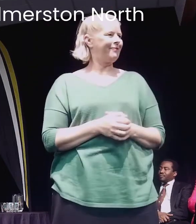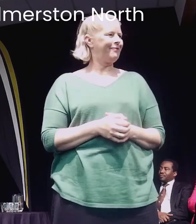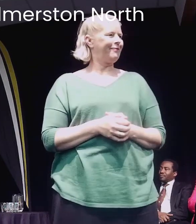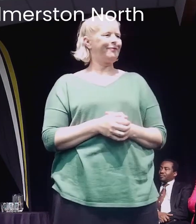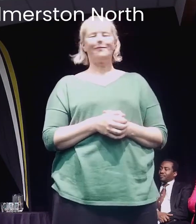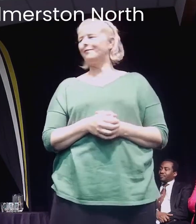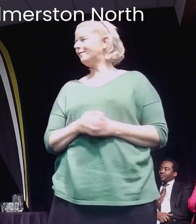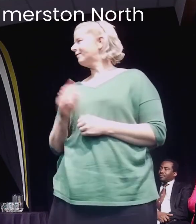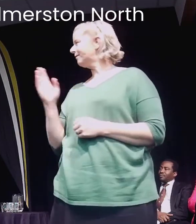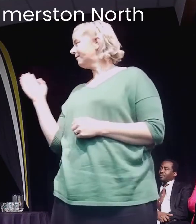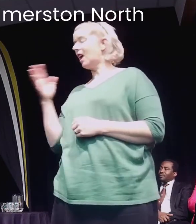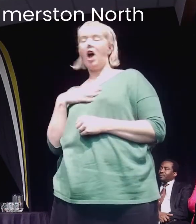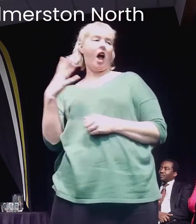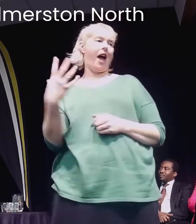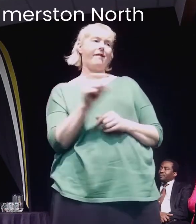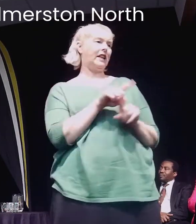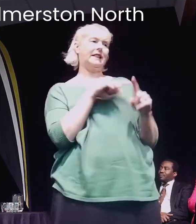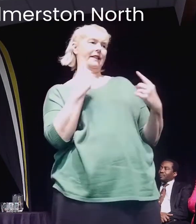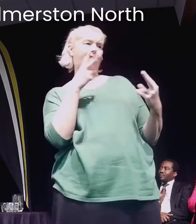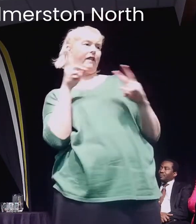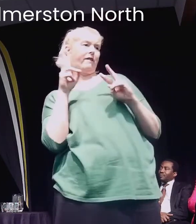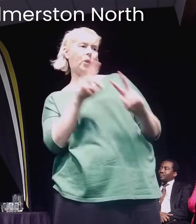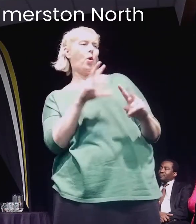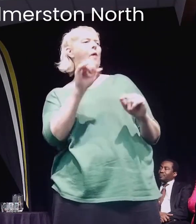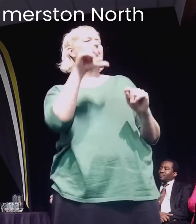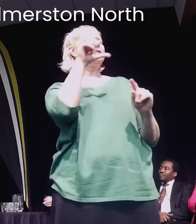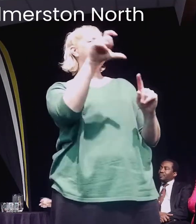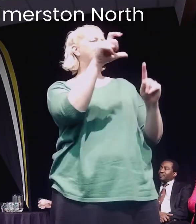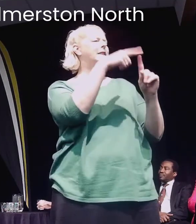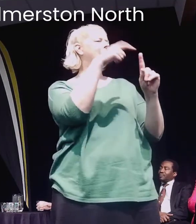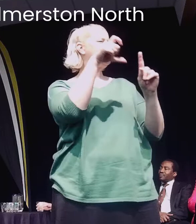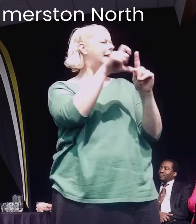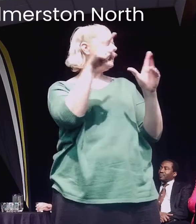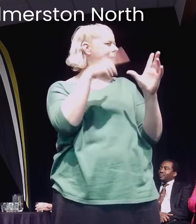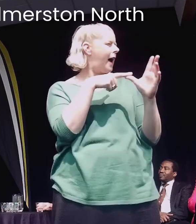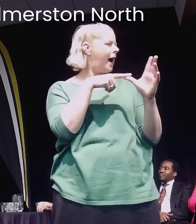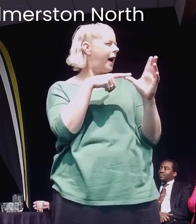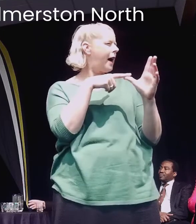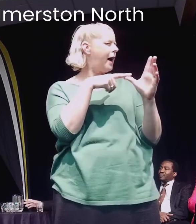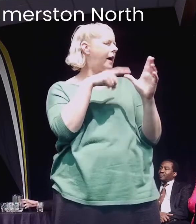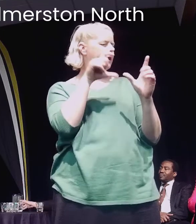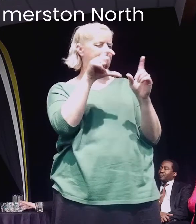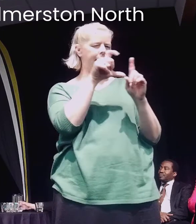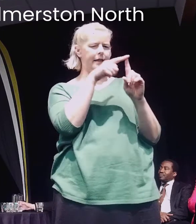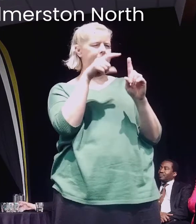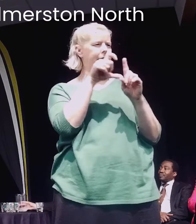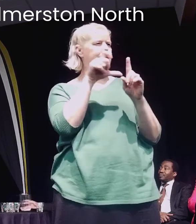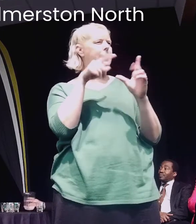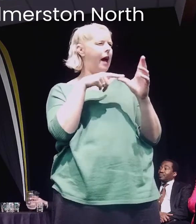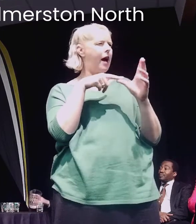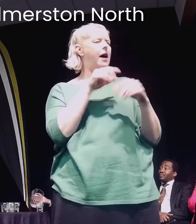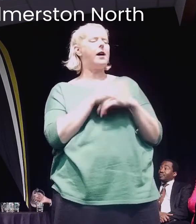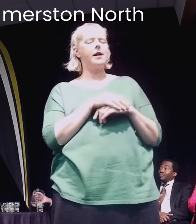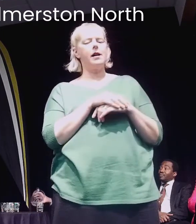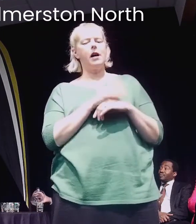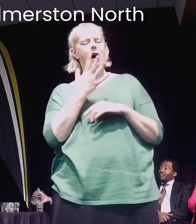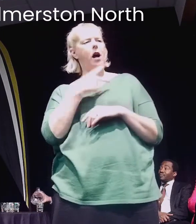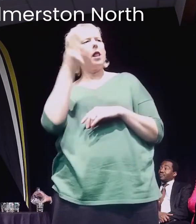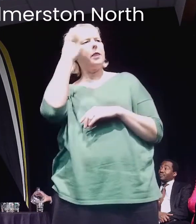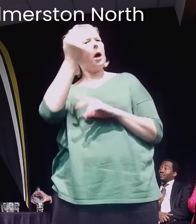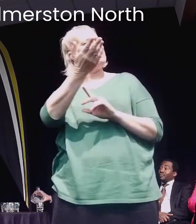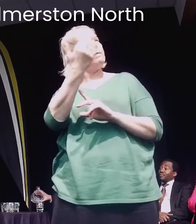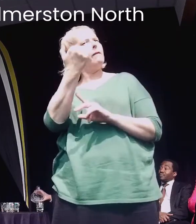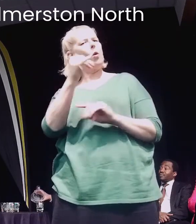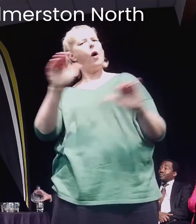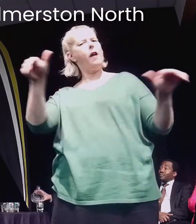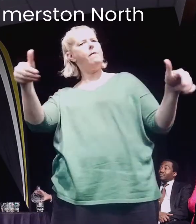I have a different view of Cedar. I think before we start inviting other businesses into the city, we should be taking care of the businesses that are